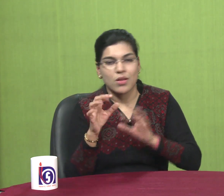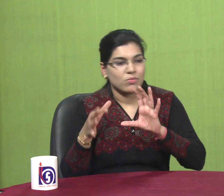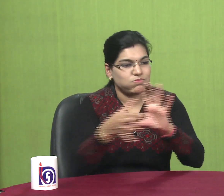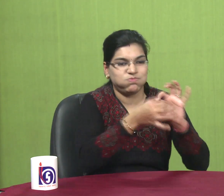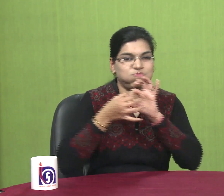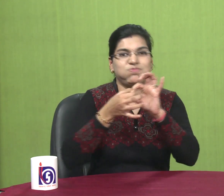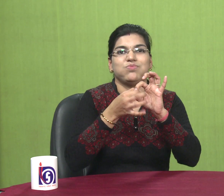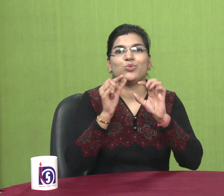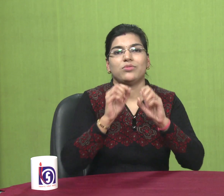or TCP protocol.